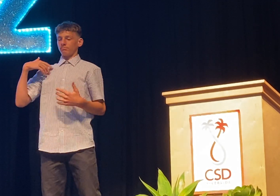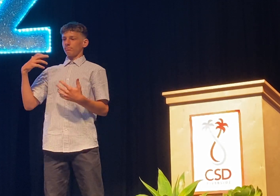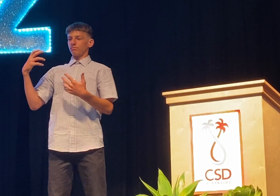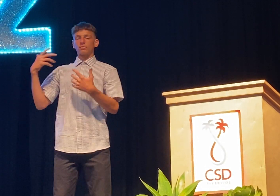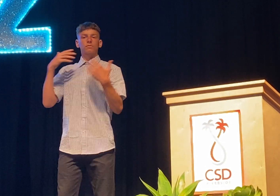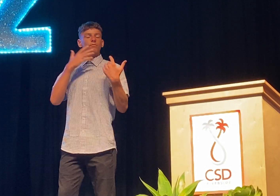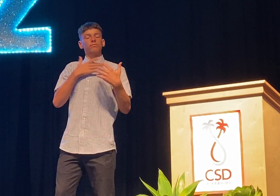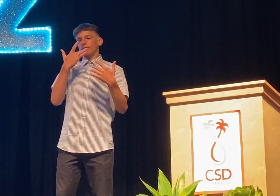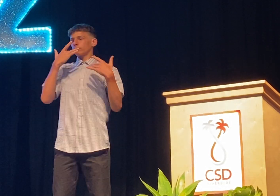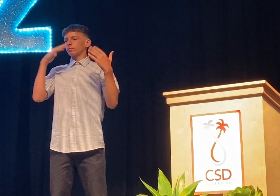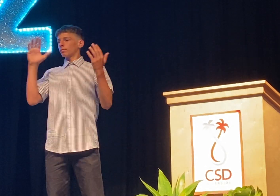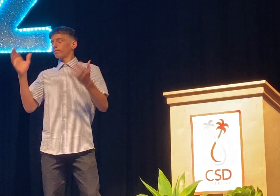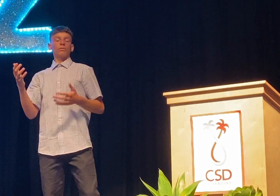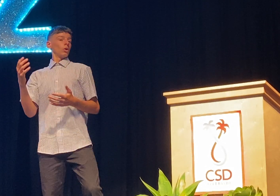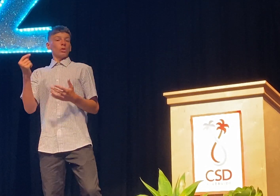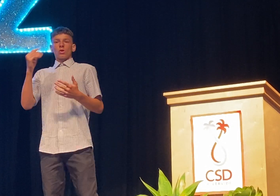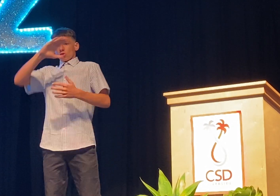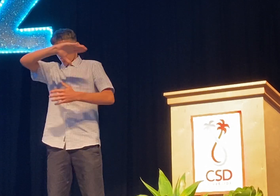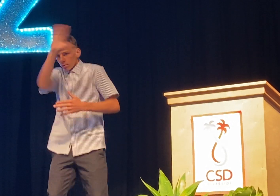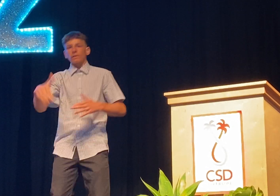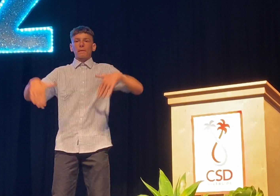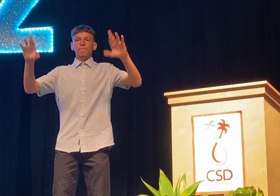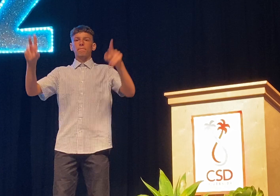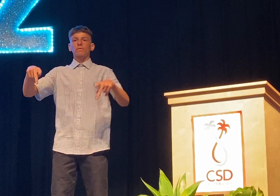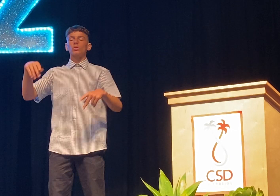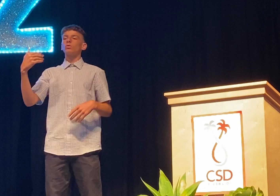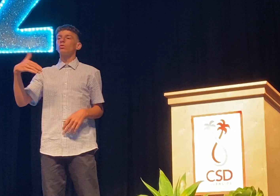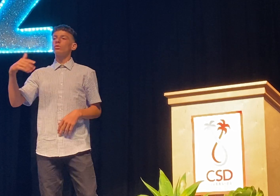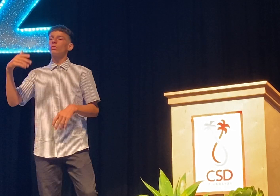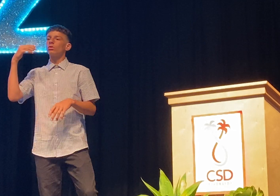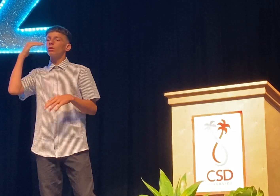Starting from when I was about 3 years old, my favorite thing is never give up.